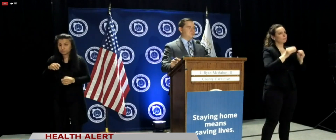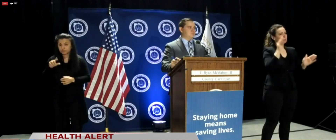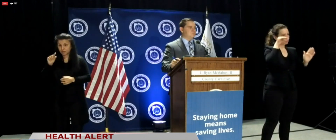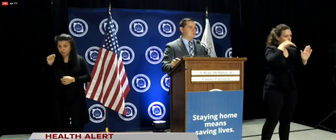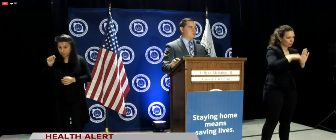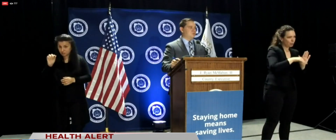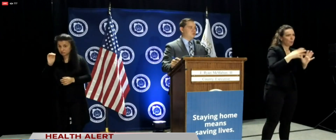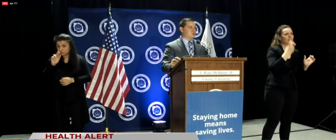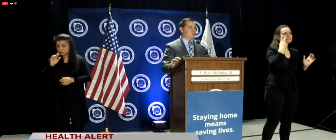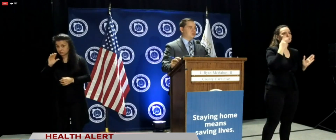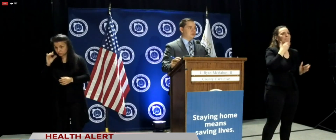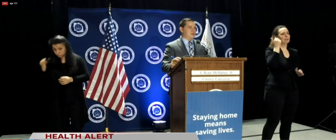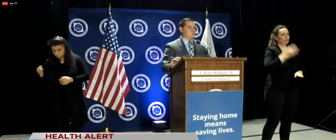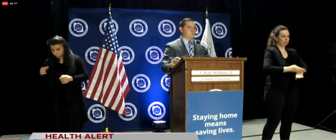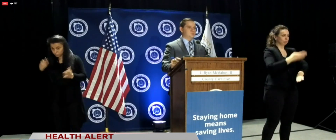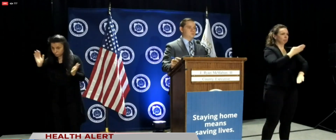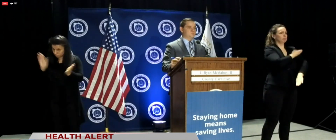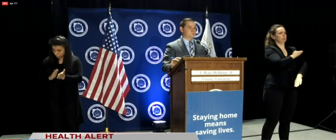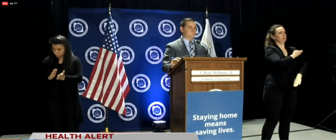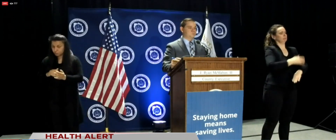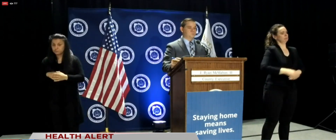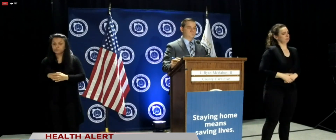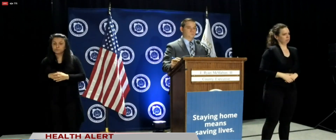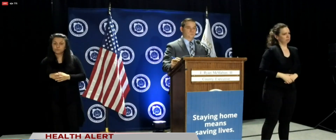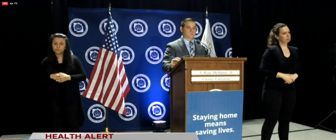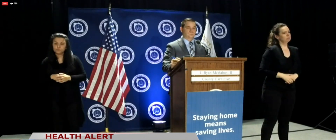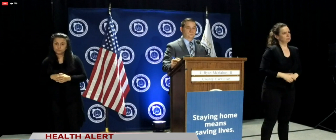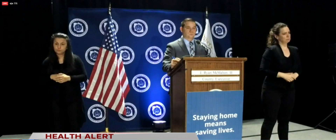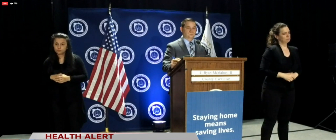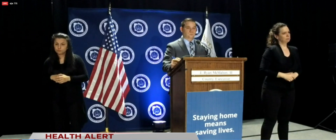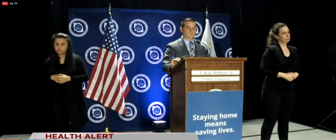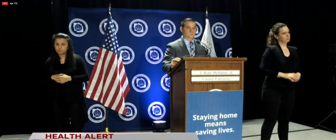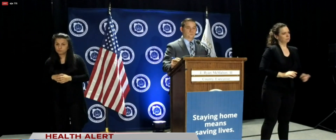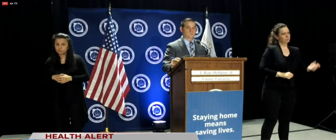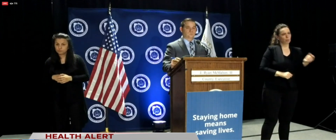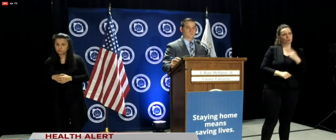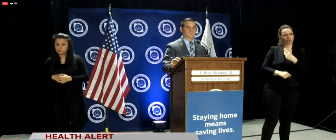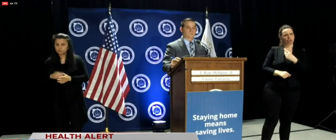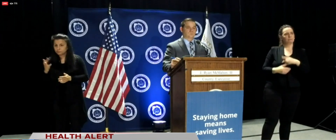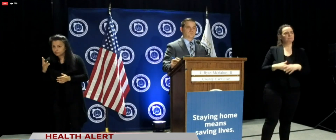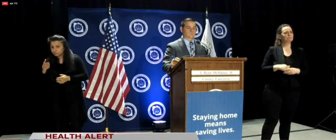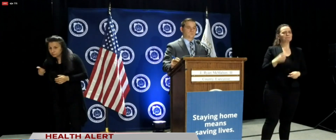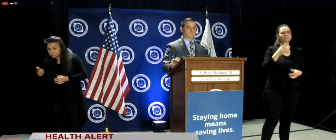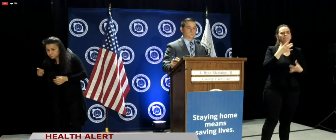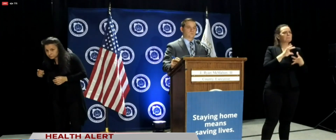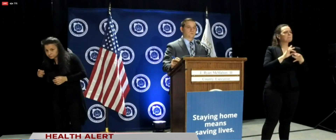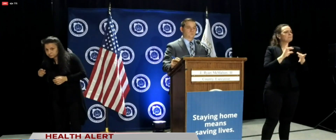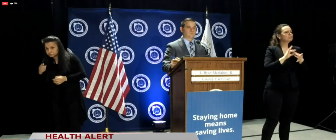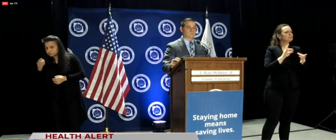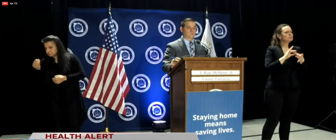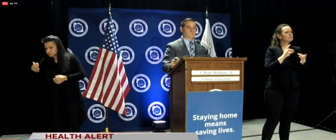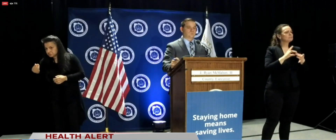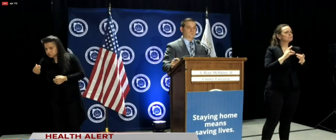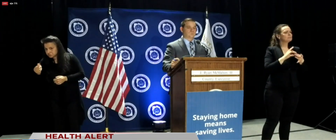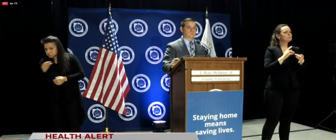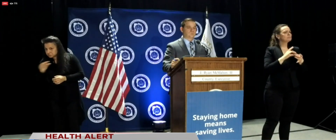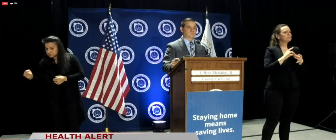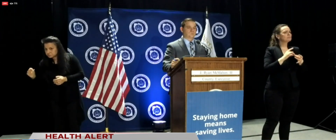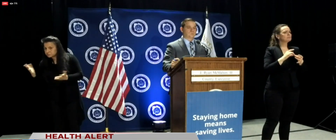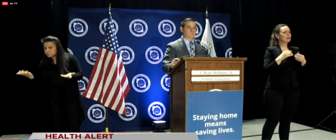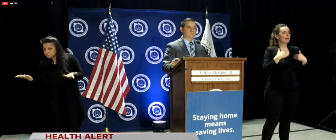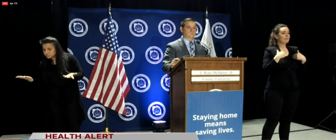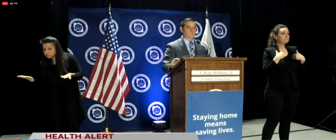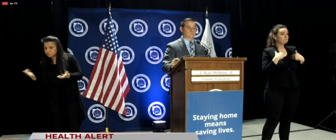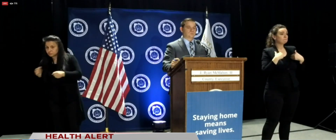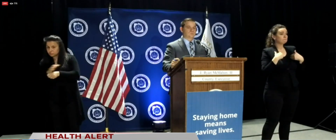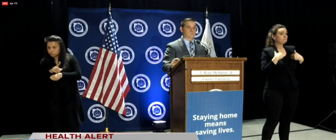your infrastructure in your hospitals. You've mentioned the financial crisis that will exist after the public health crisis is over. Has